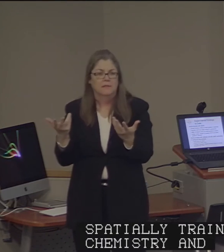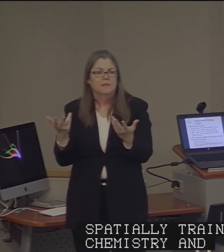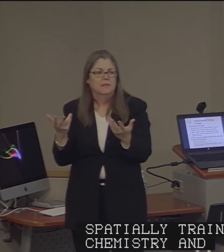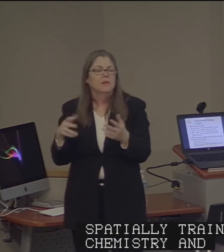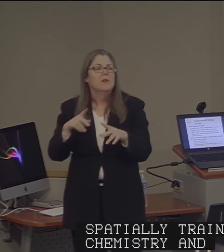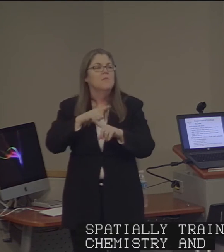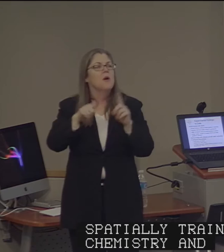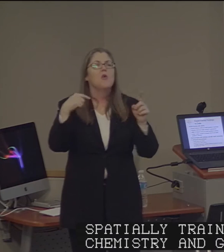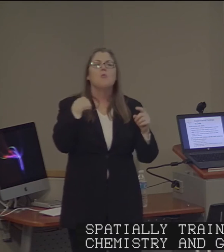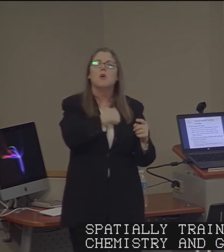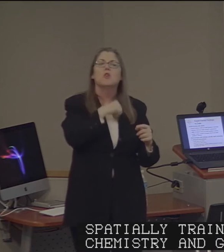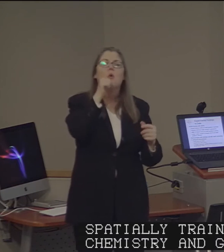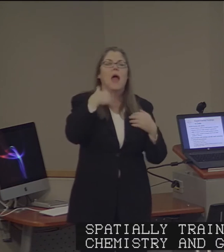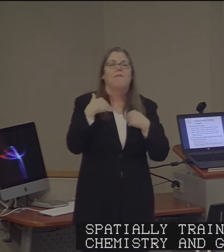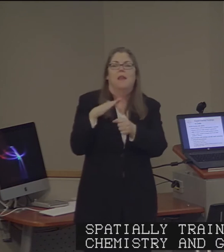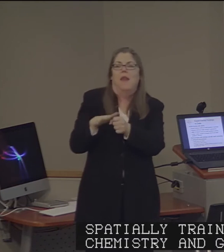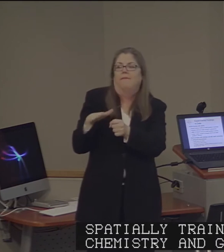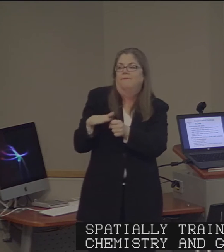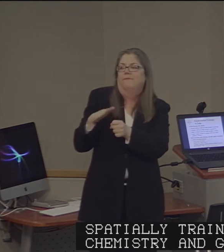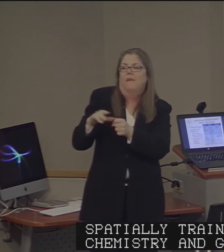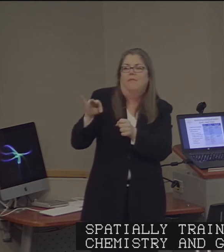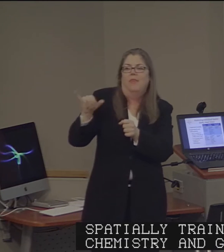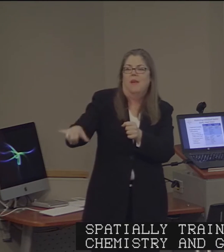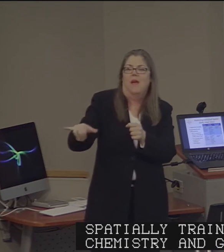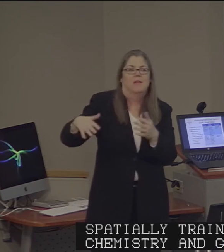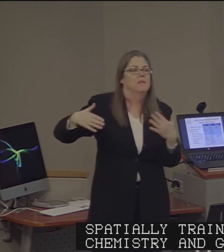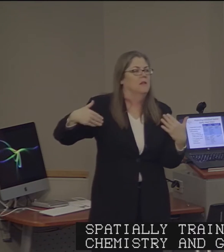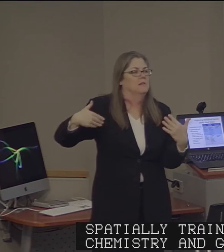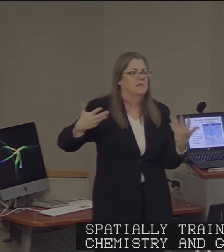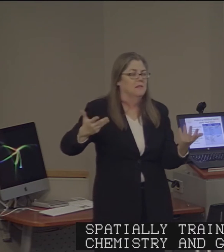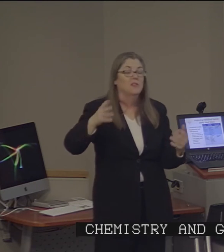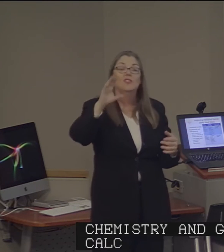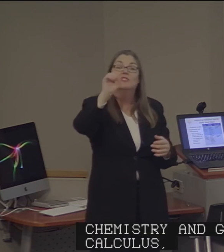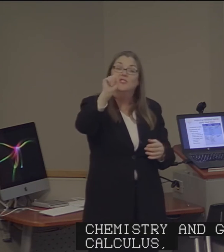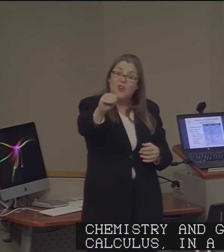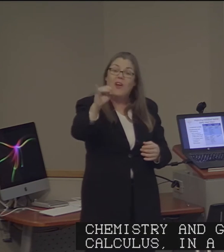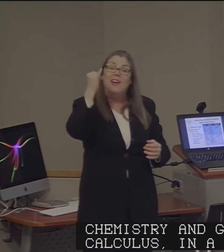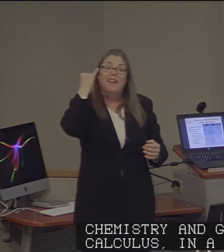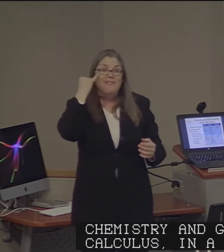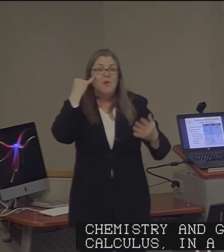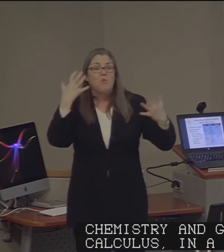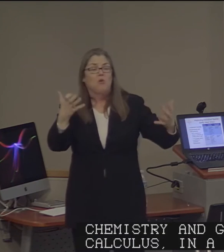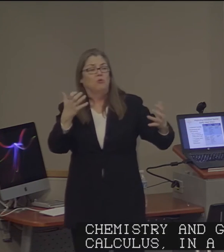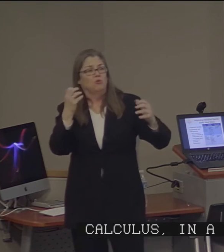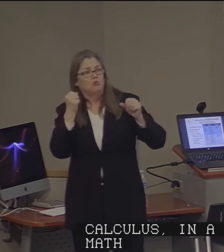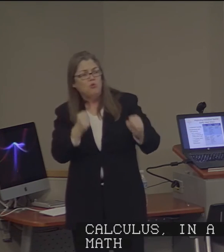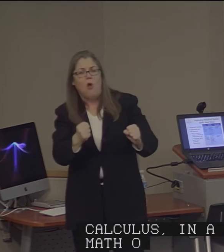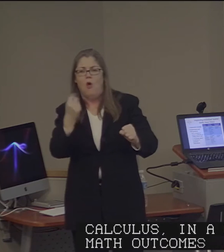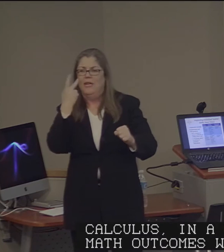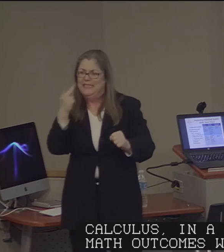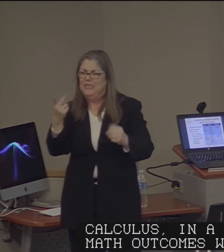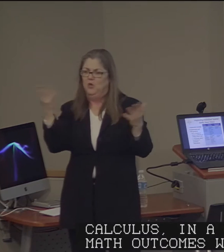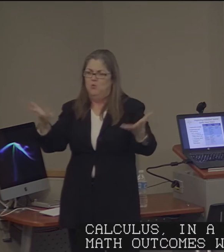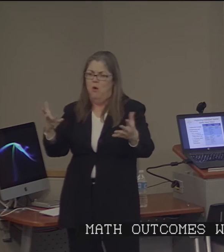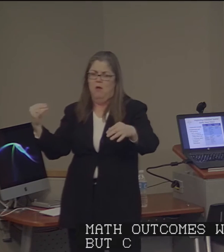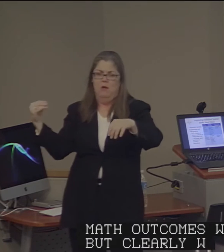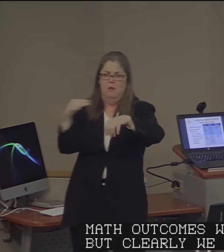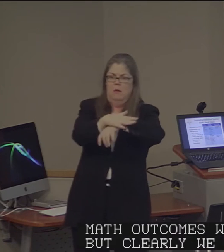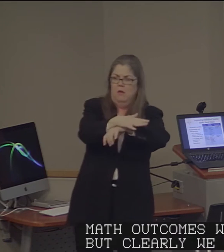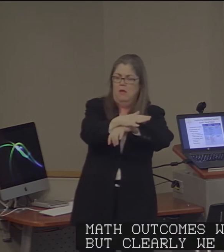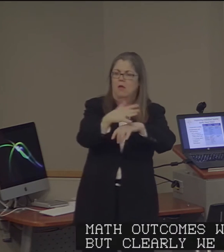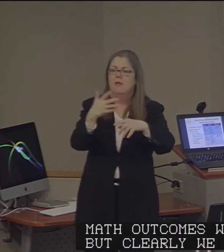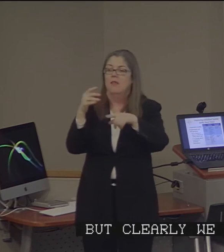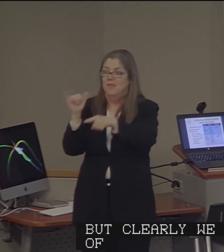But we don't have enough of them. So clearly, if we want to have a strong causal case for